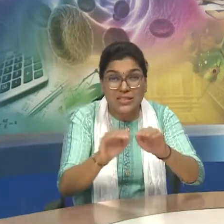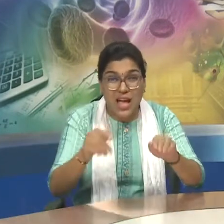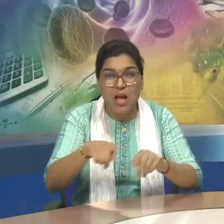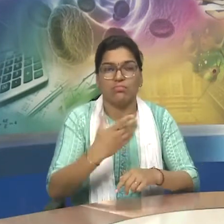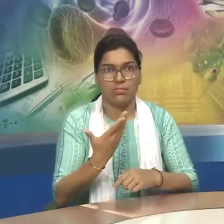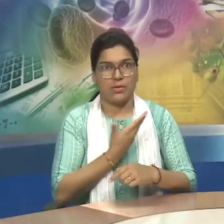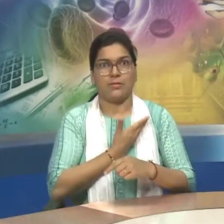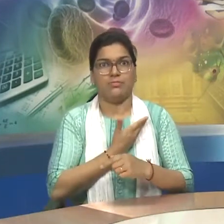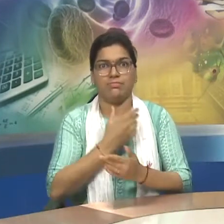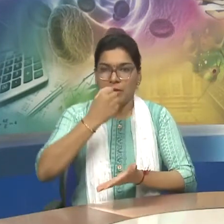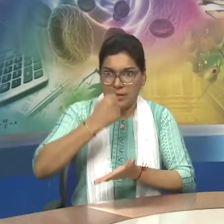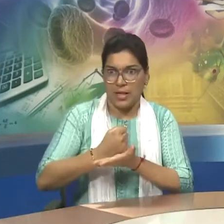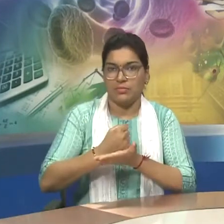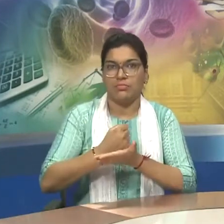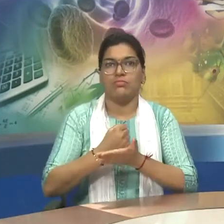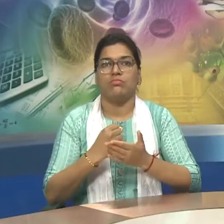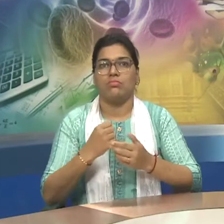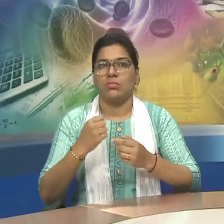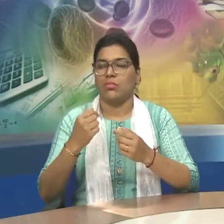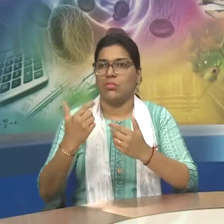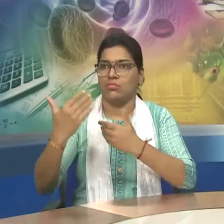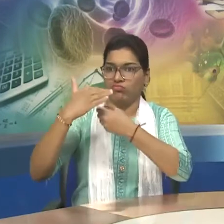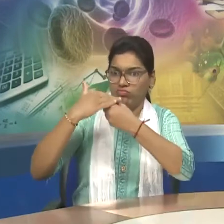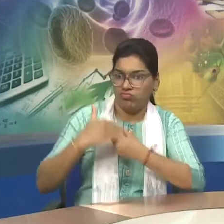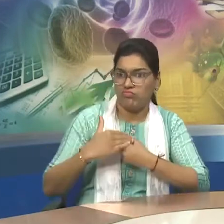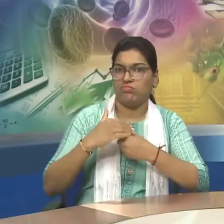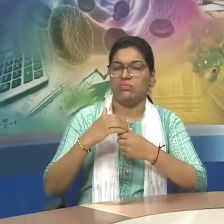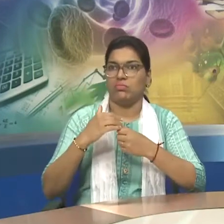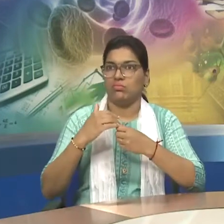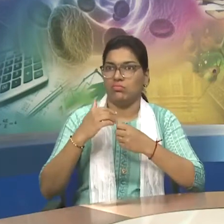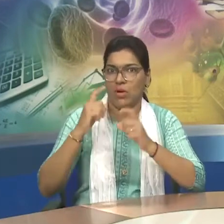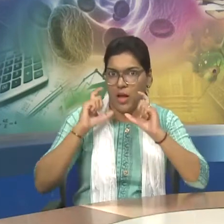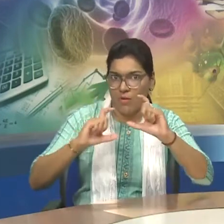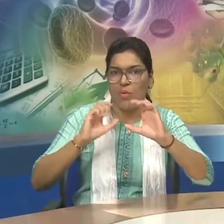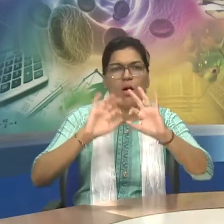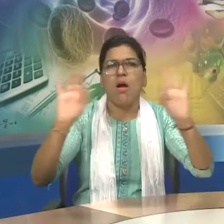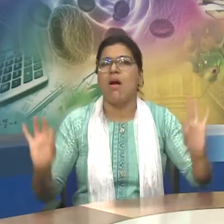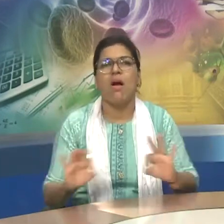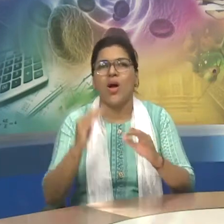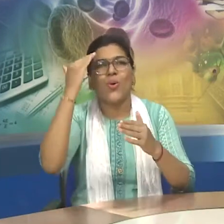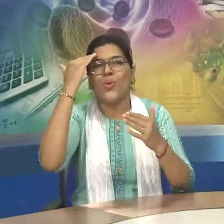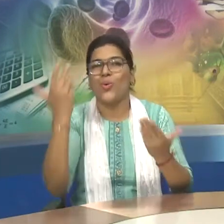denial of child's right to a healthy